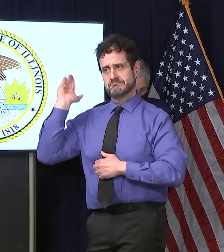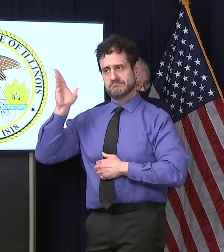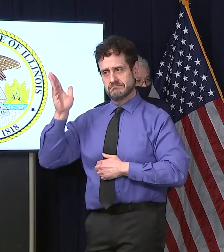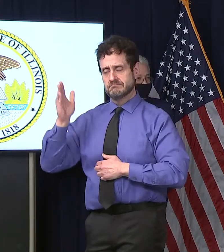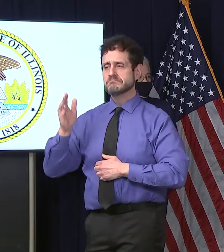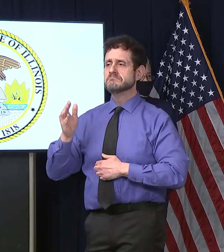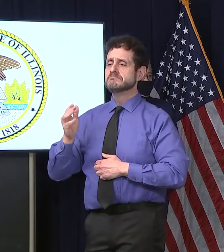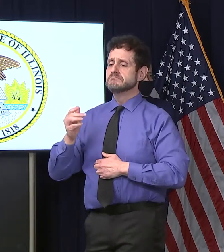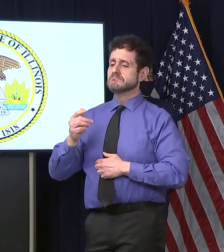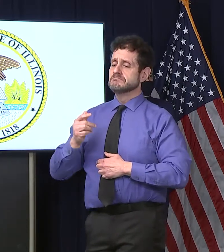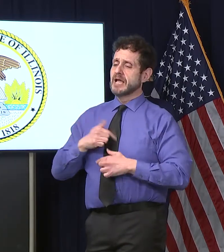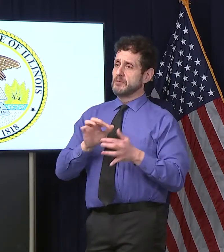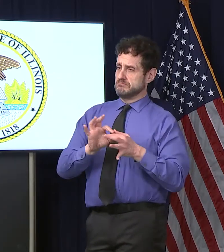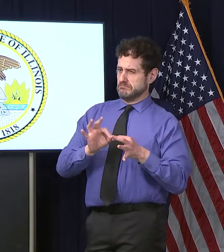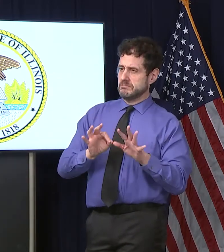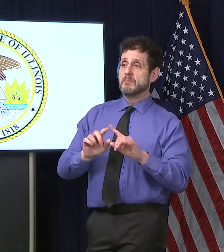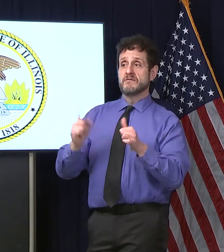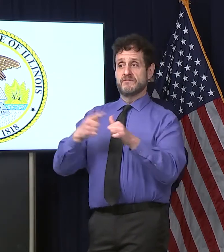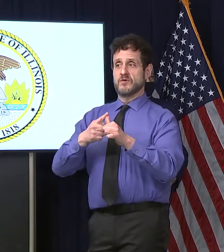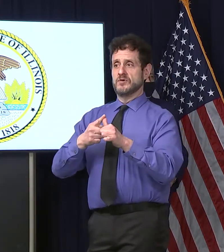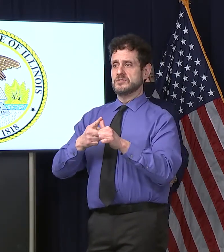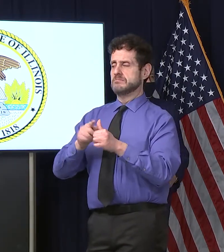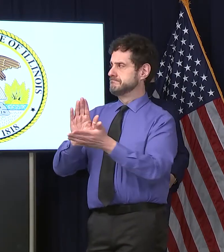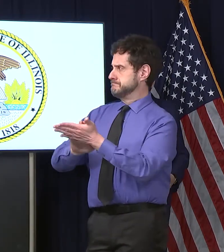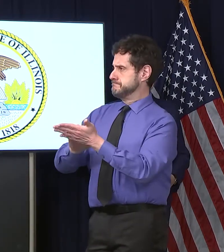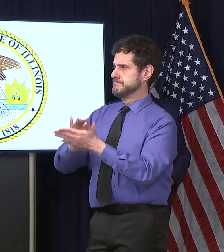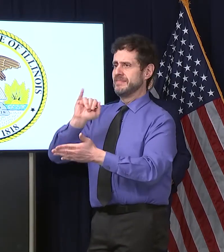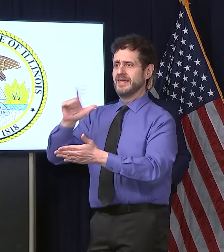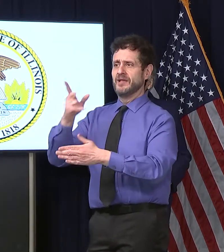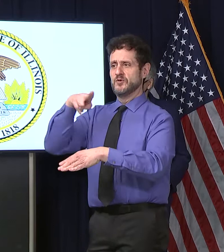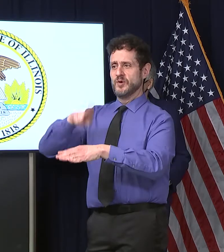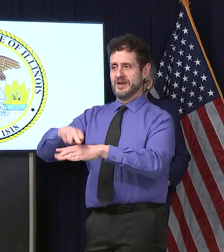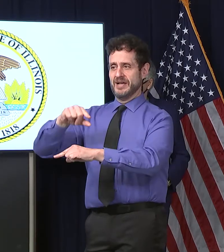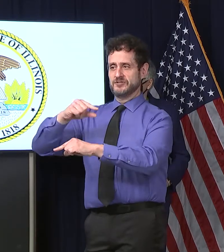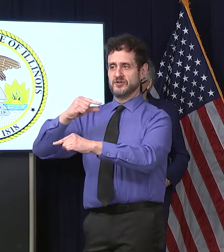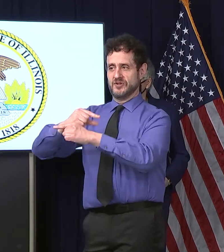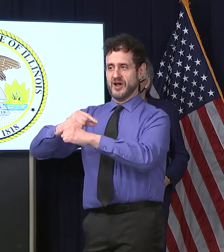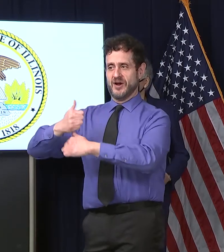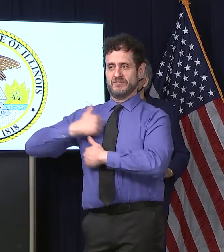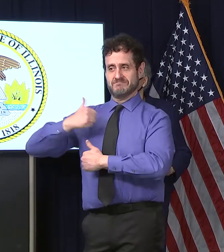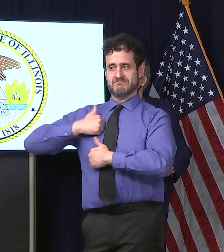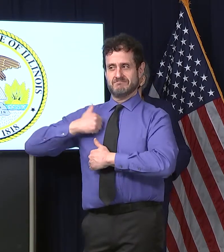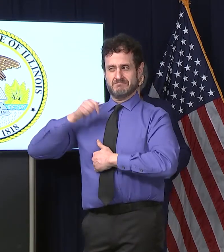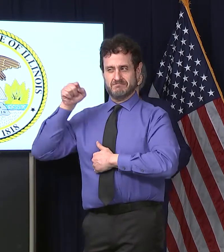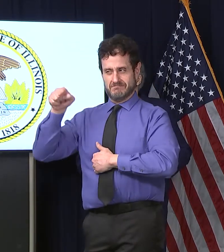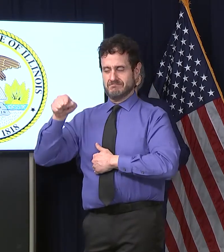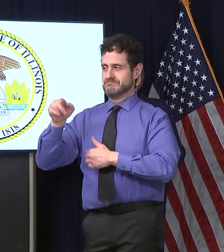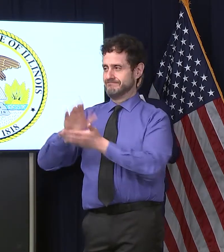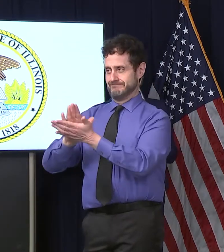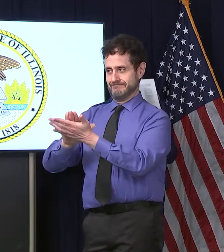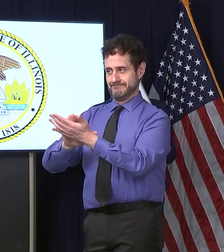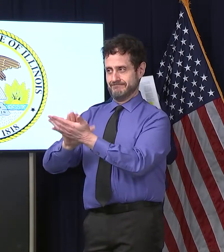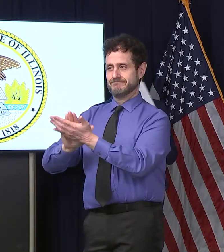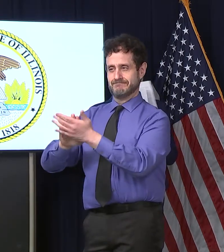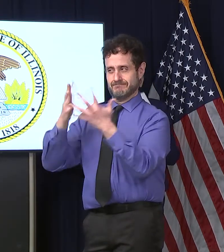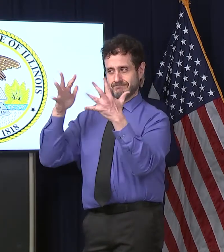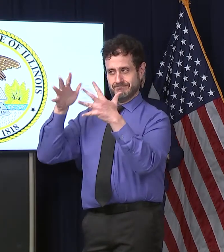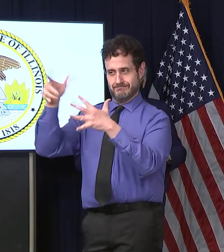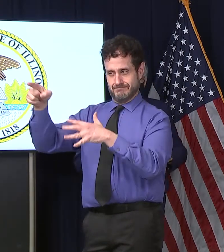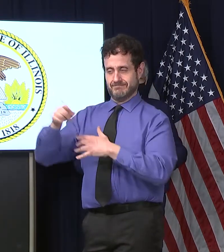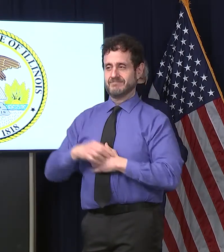a special shout out to the Illinois National Guard. They're part of this effort, and we're proud of them for doing it.